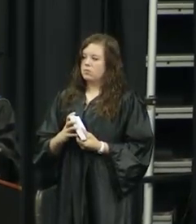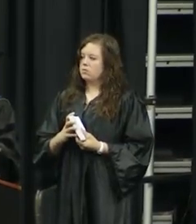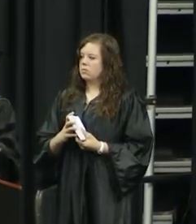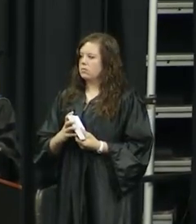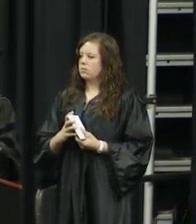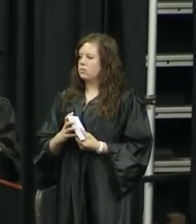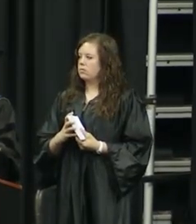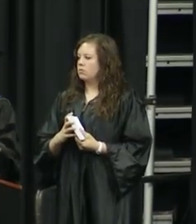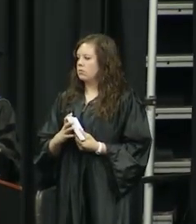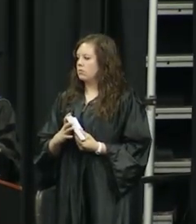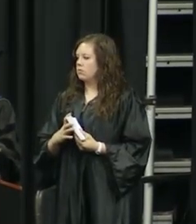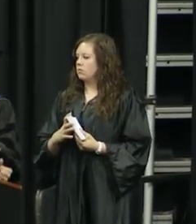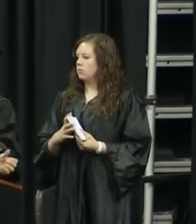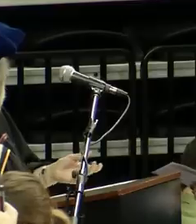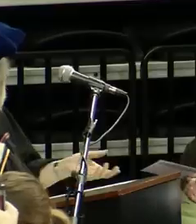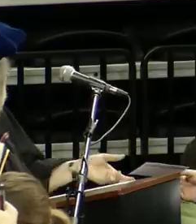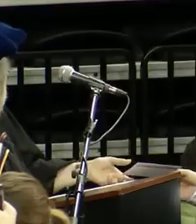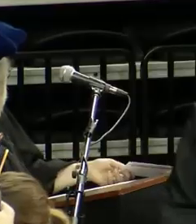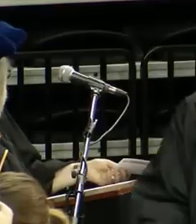Alex Pym.